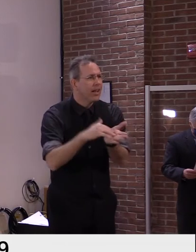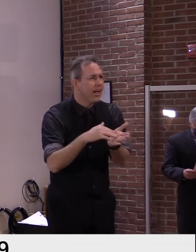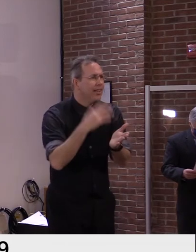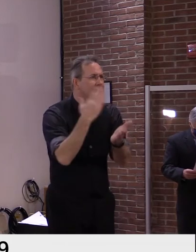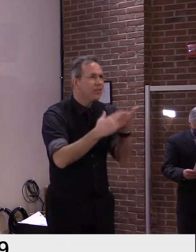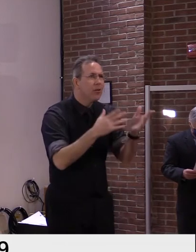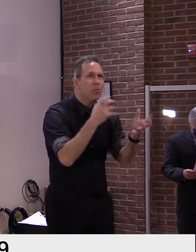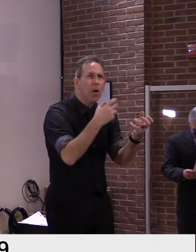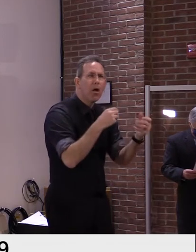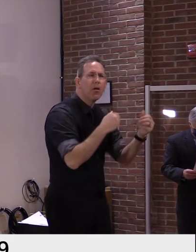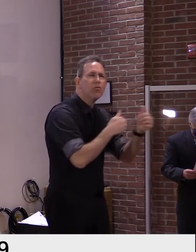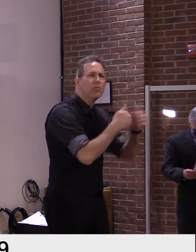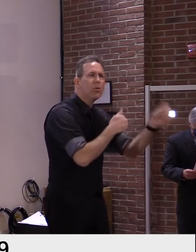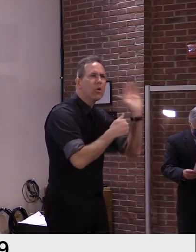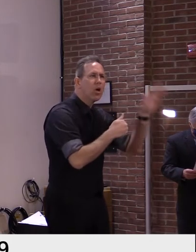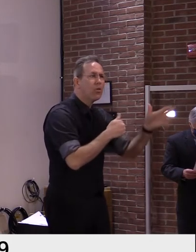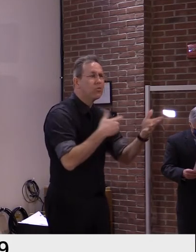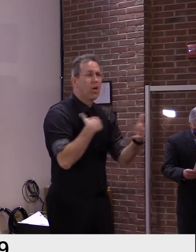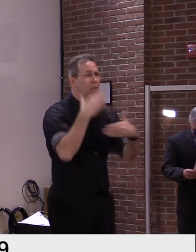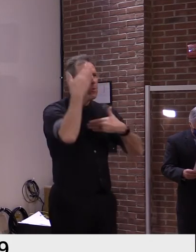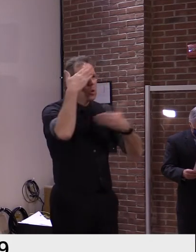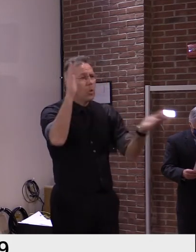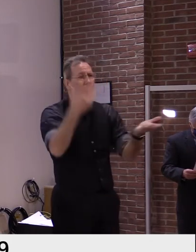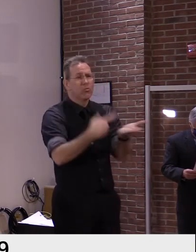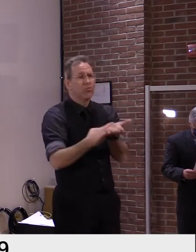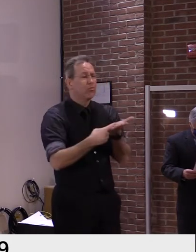weeks. Thank you.